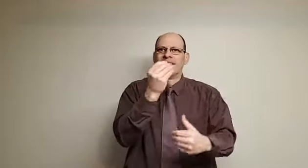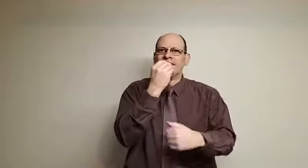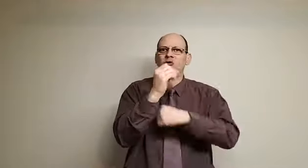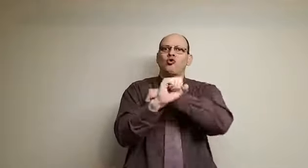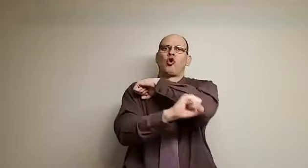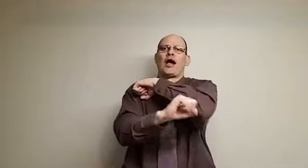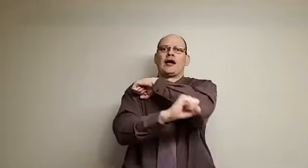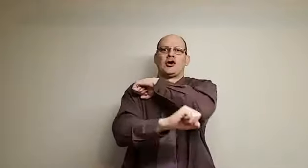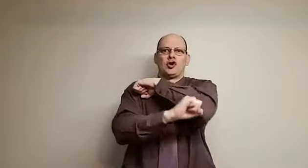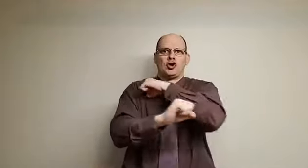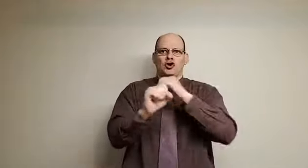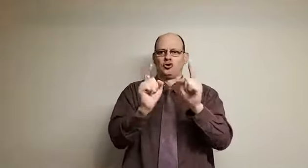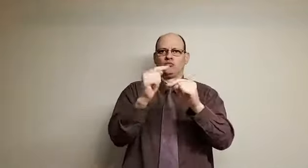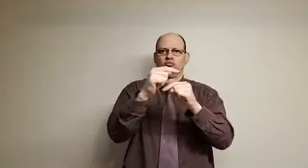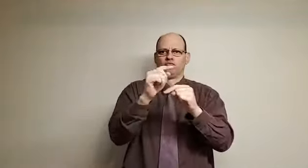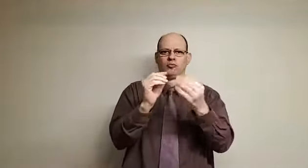by maybe eating a cracker with some water